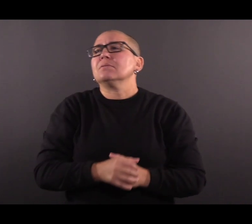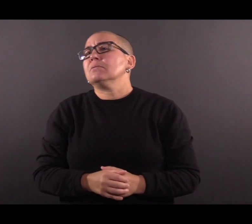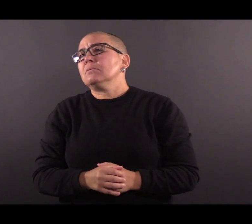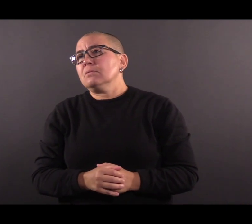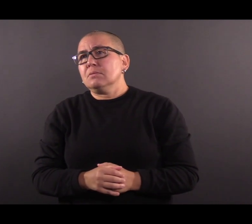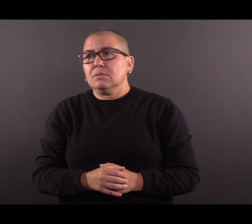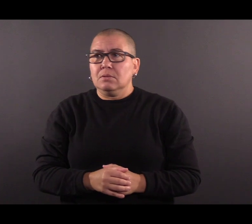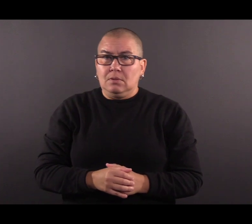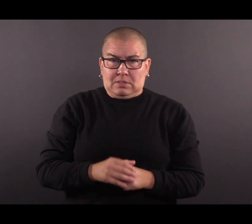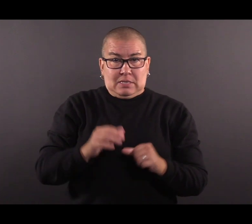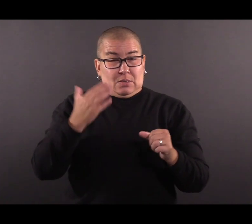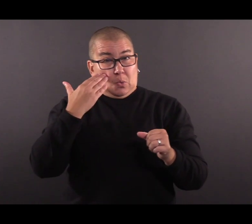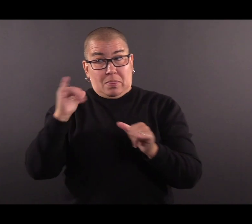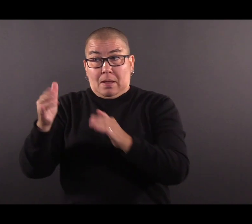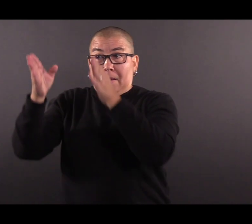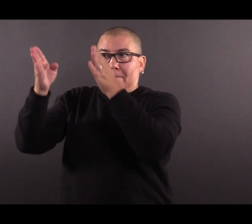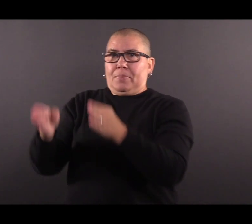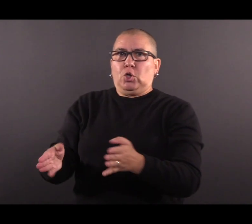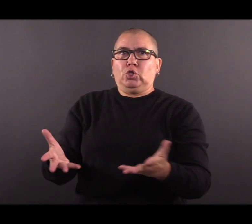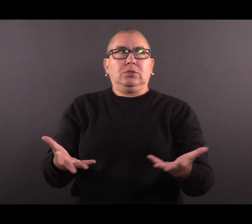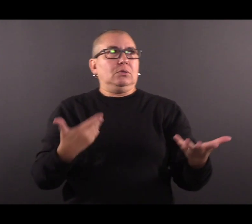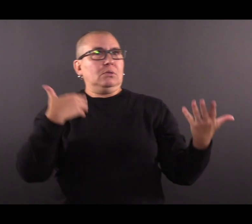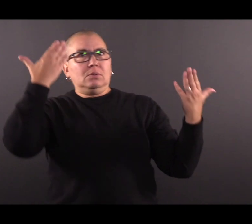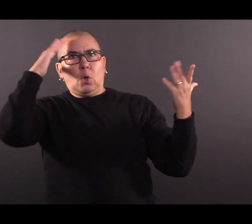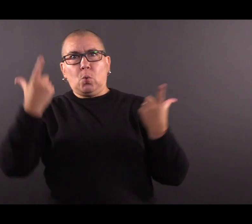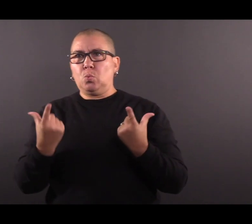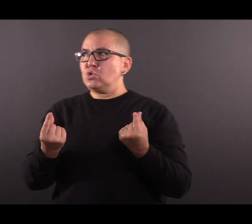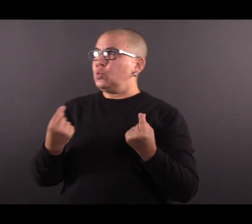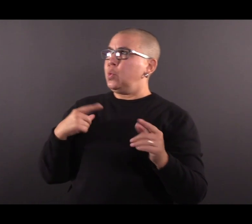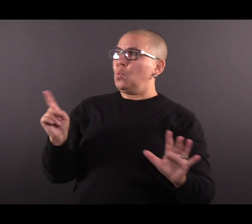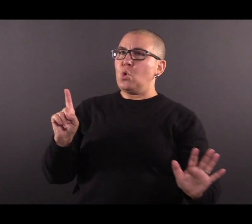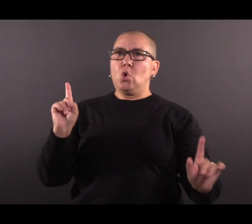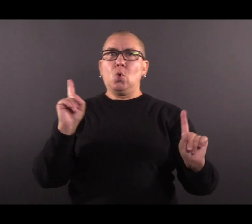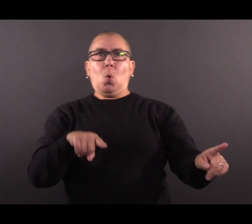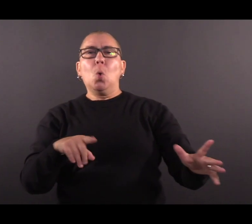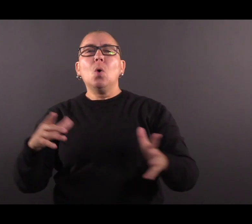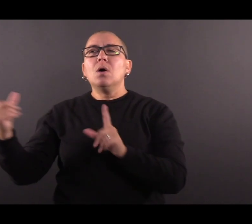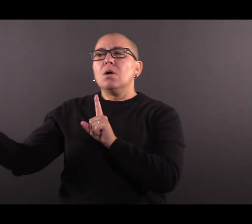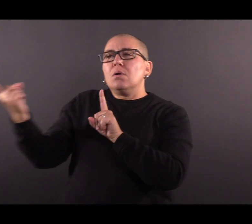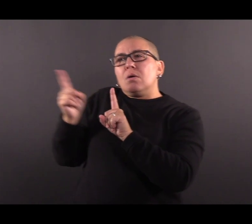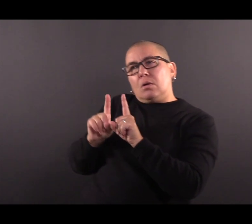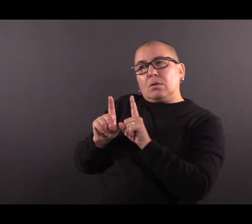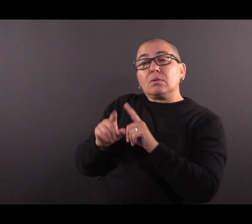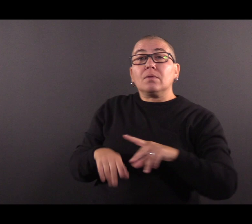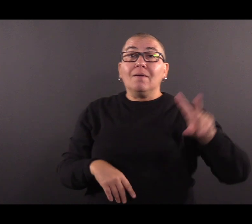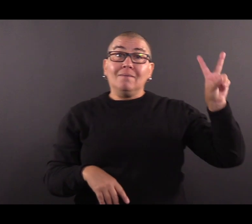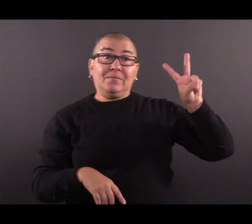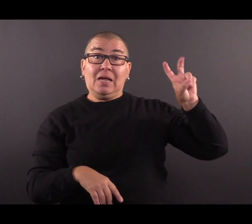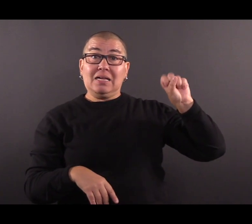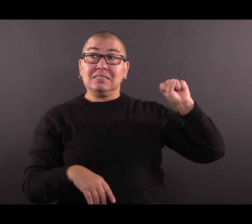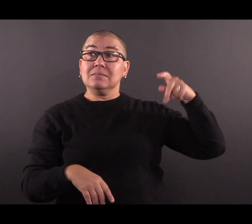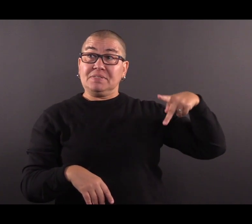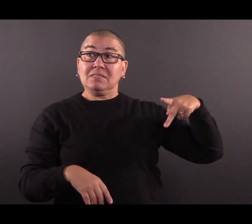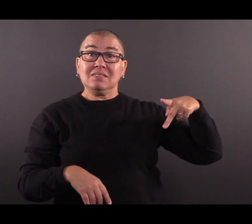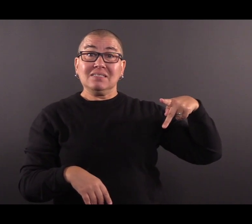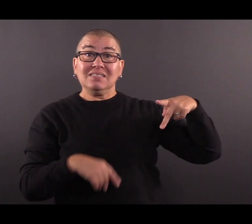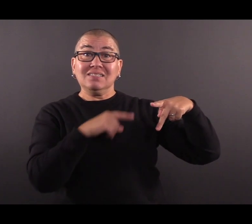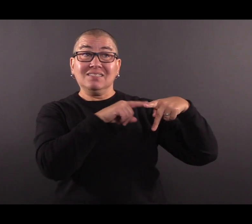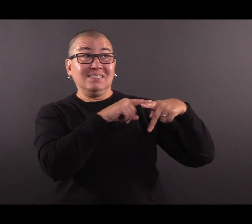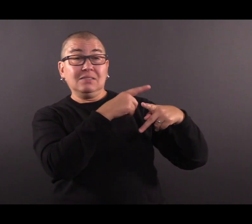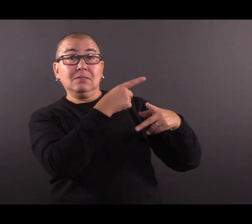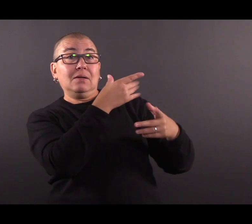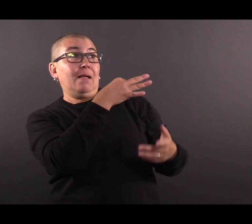ineffective, and unsafe for survivors to navigate. Victim service providers can apply for this funding to overcome